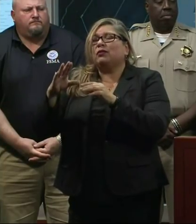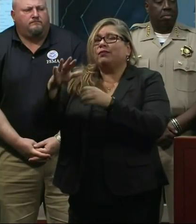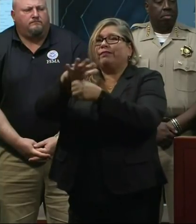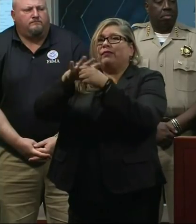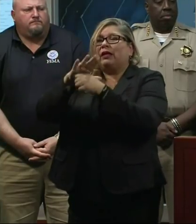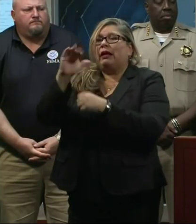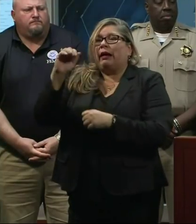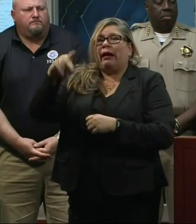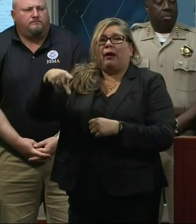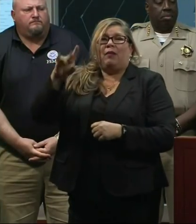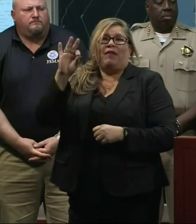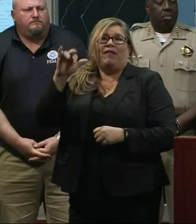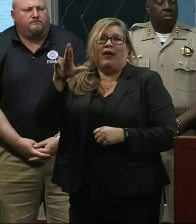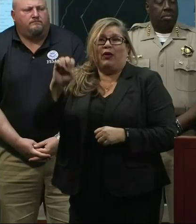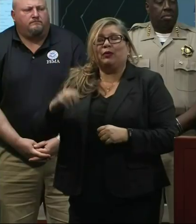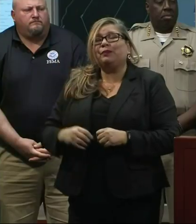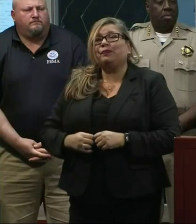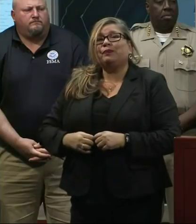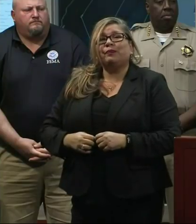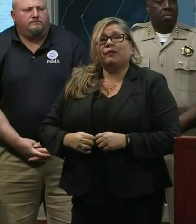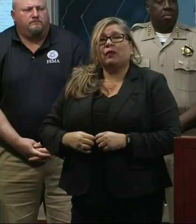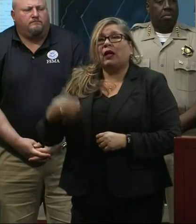Fire. Roughly